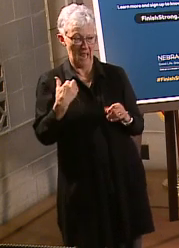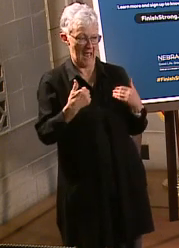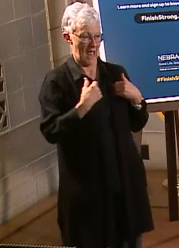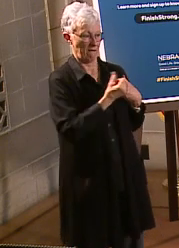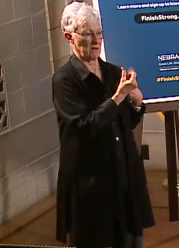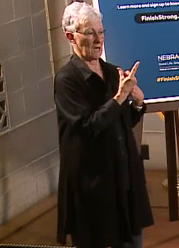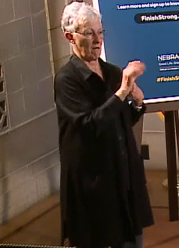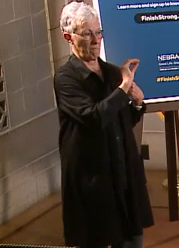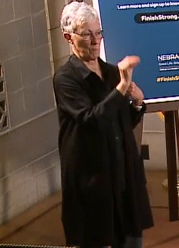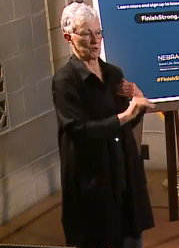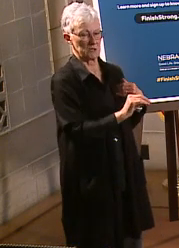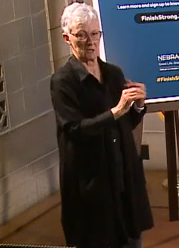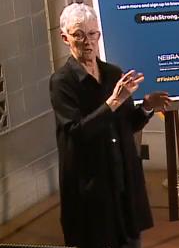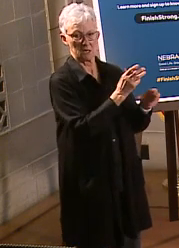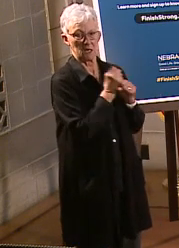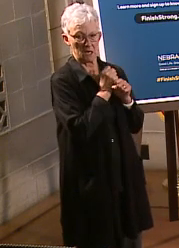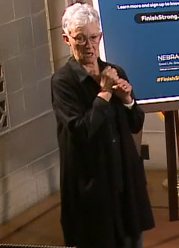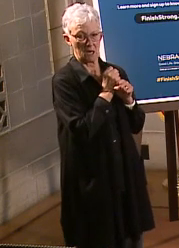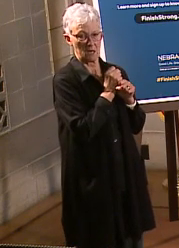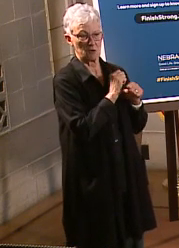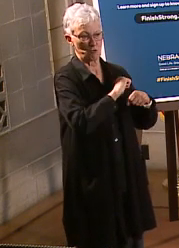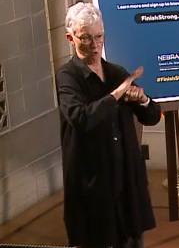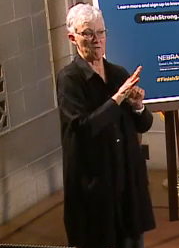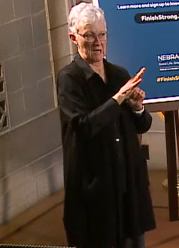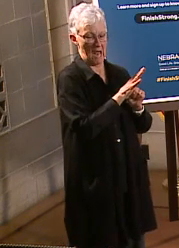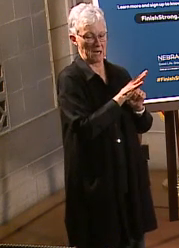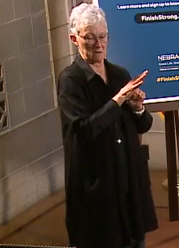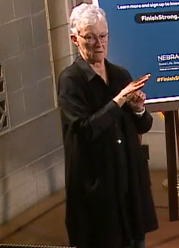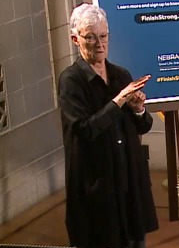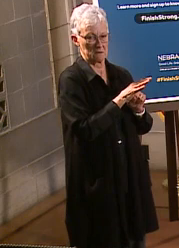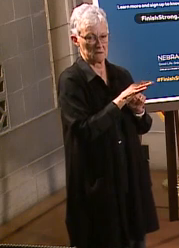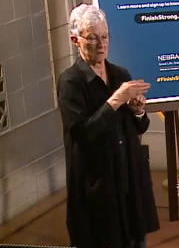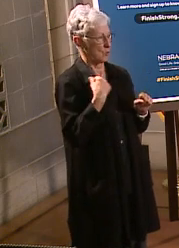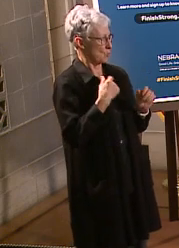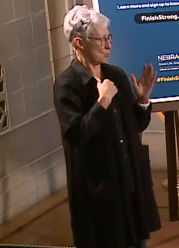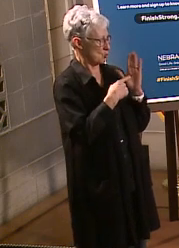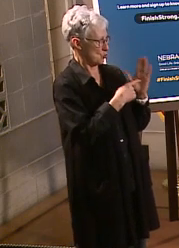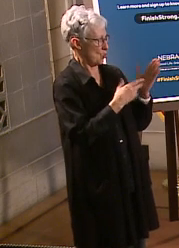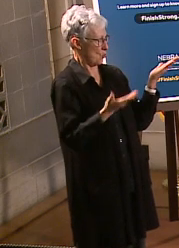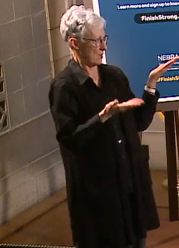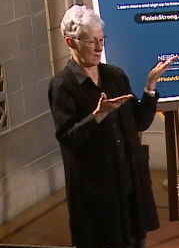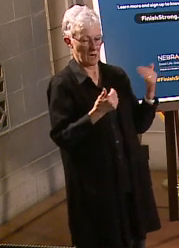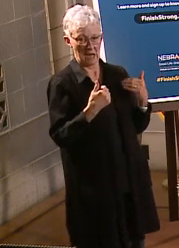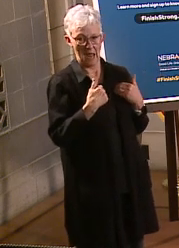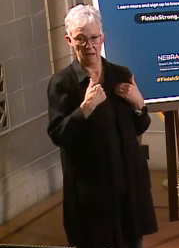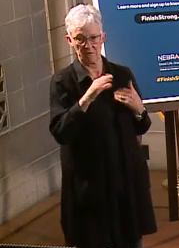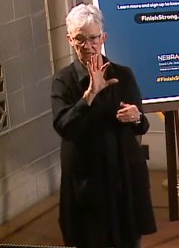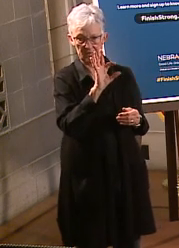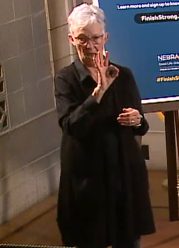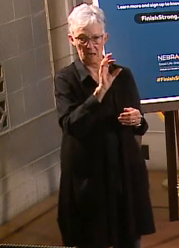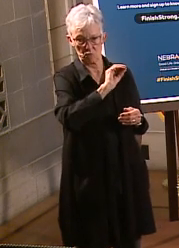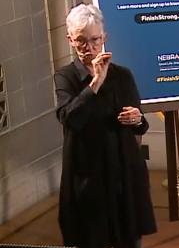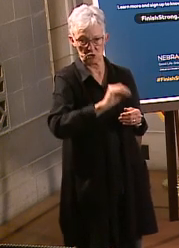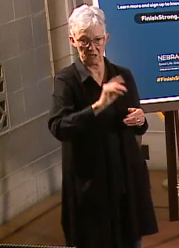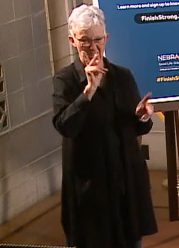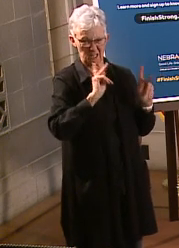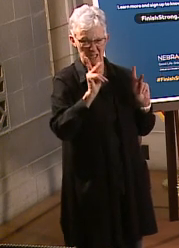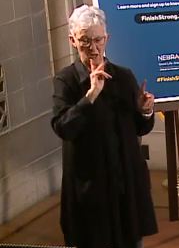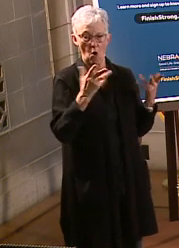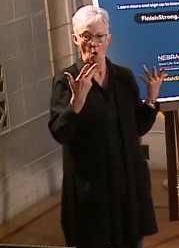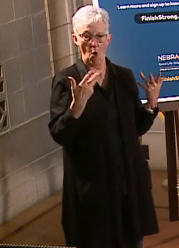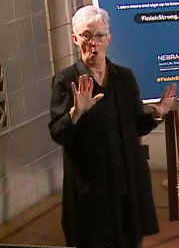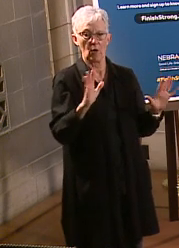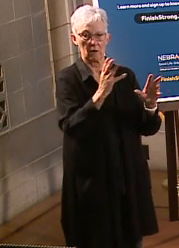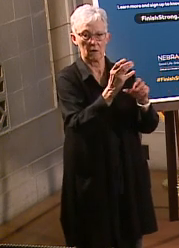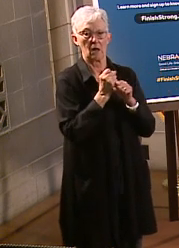of our population testing positive. We show up here on the screen that we have about 9% of the population has received